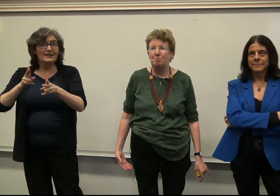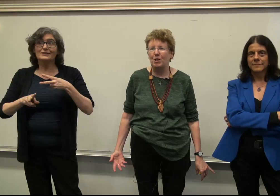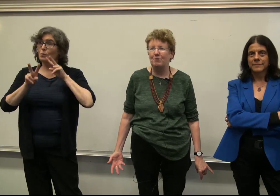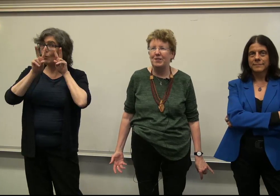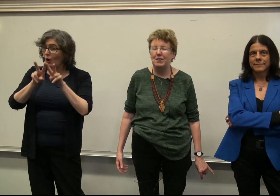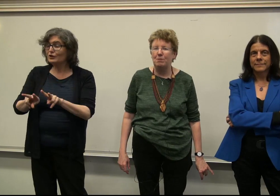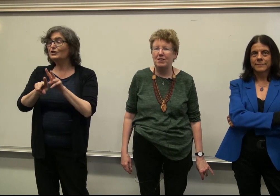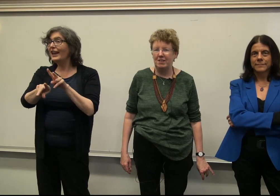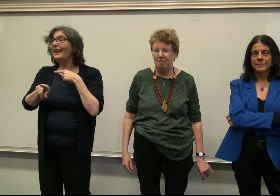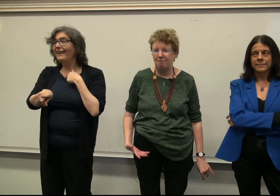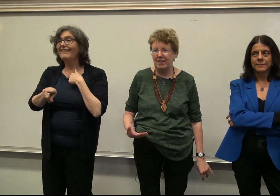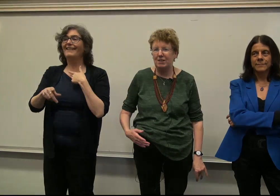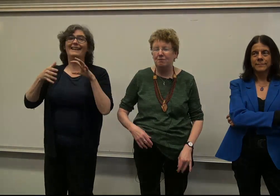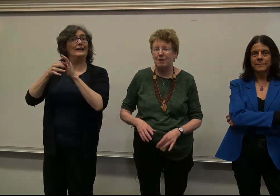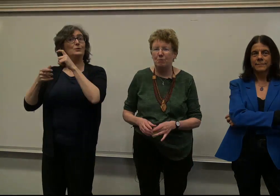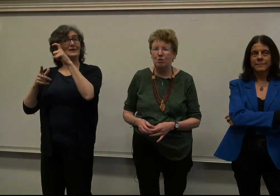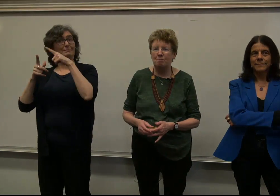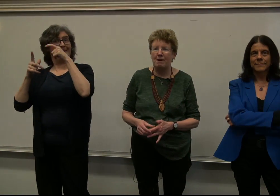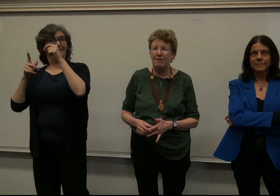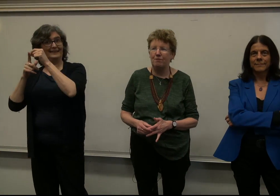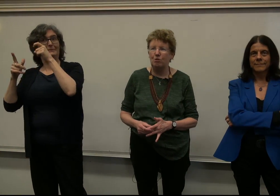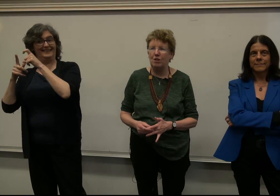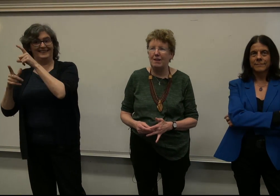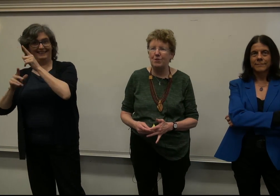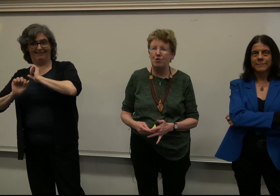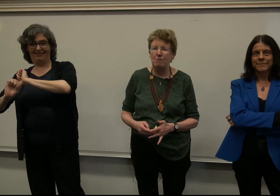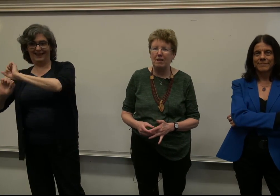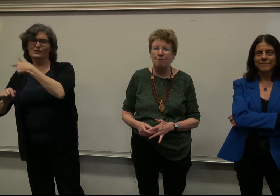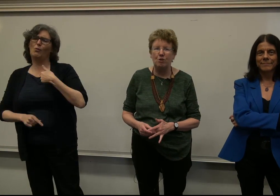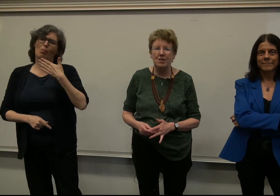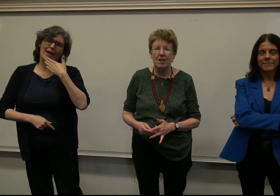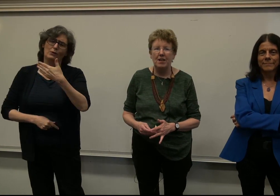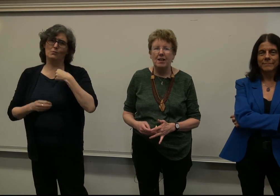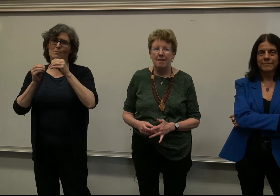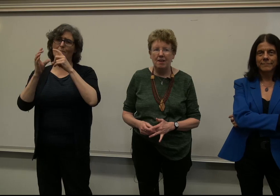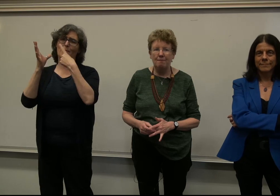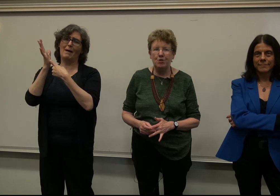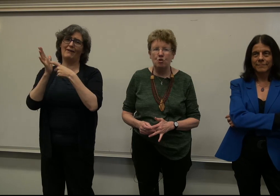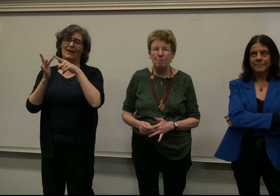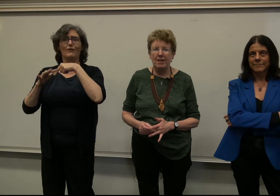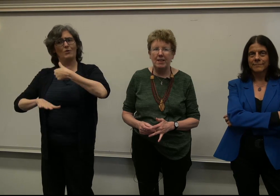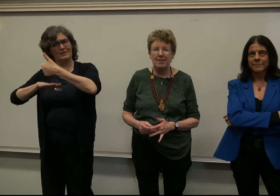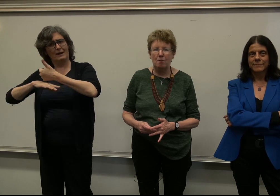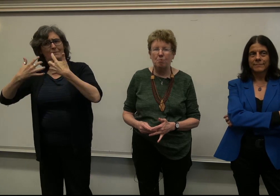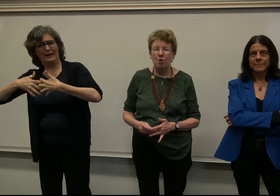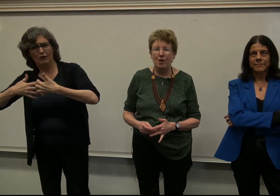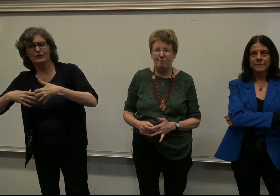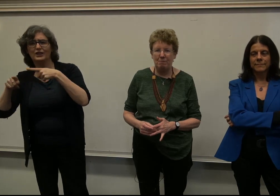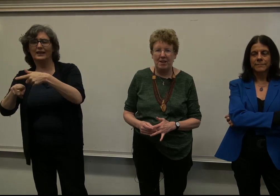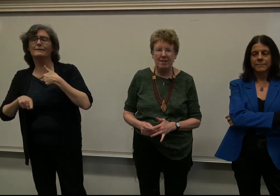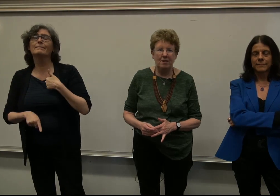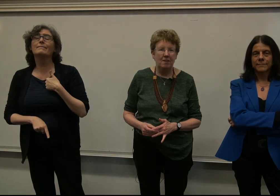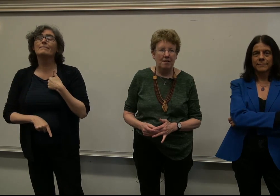watching it as part of their CPD. So thanks very much to Barry for live streaming it for us. The live stream link is up on